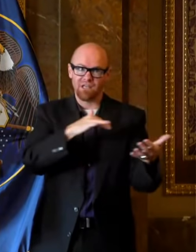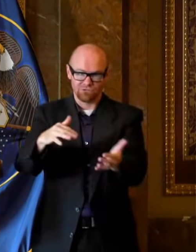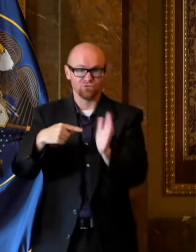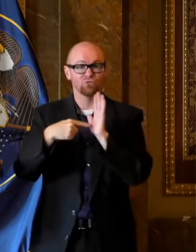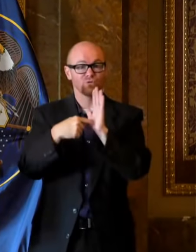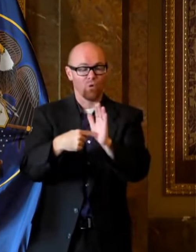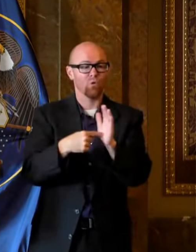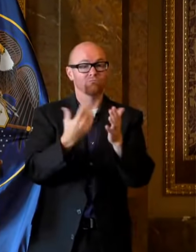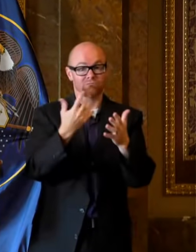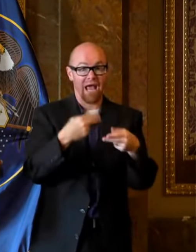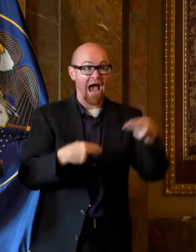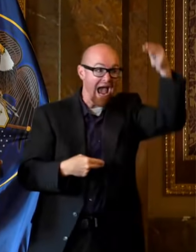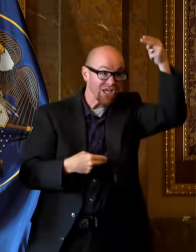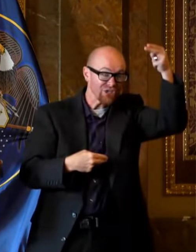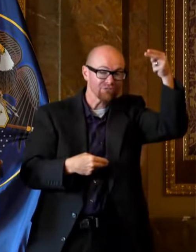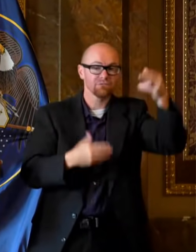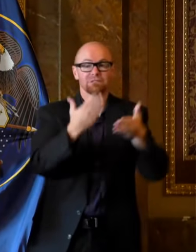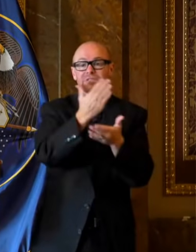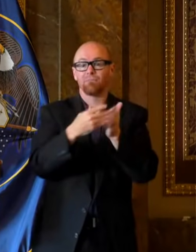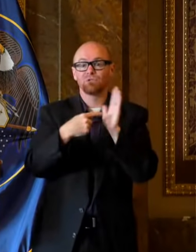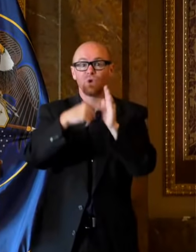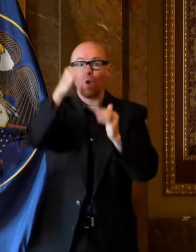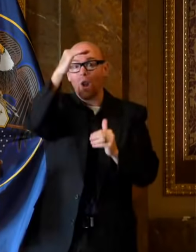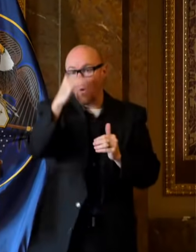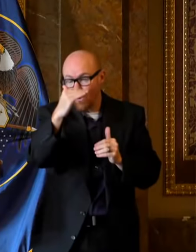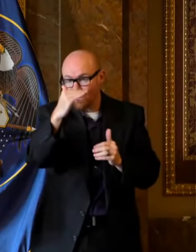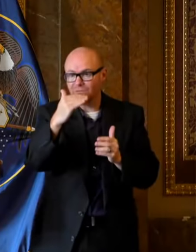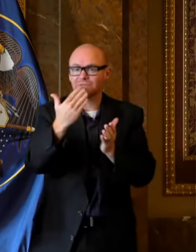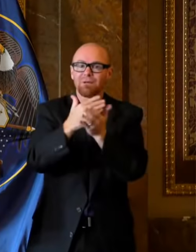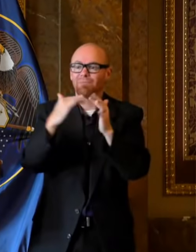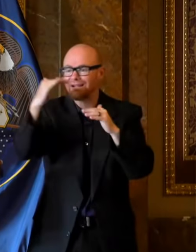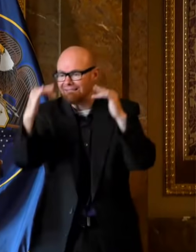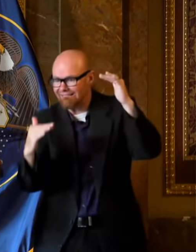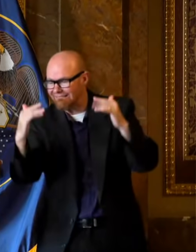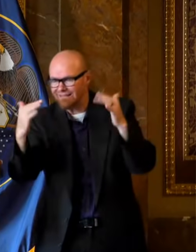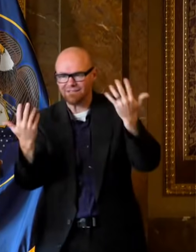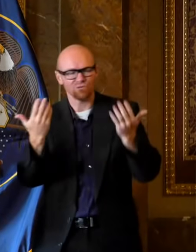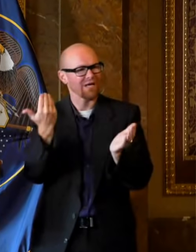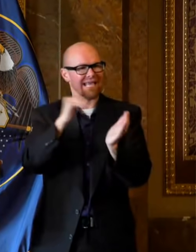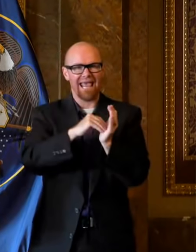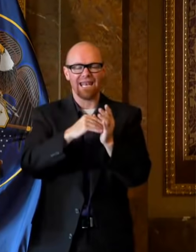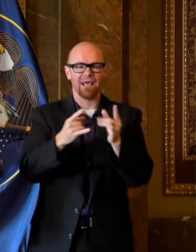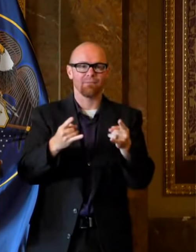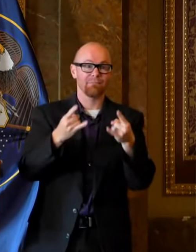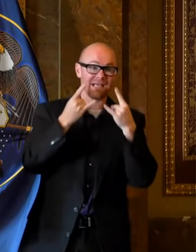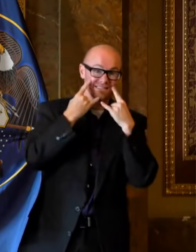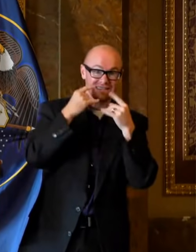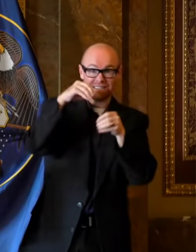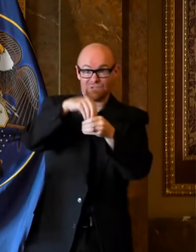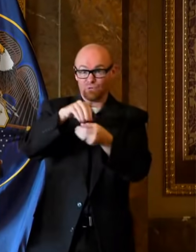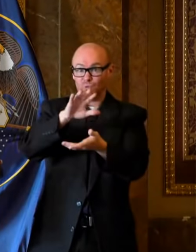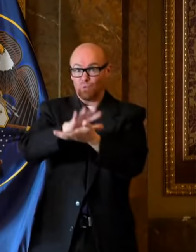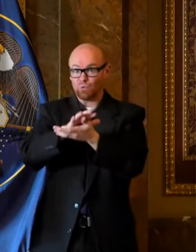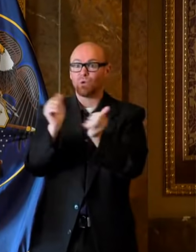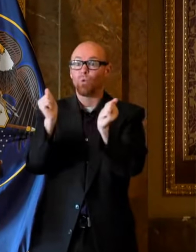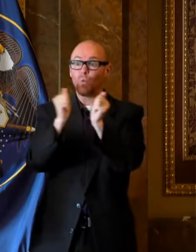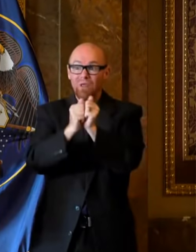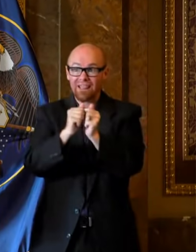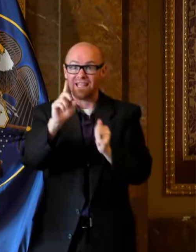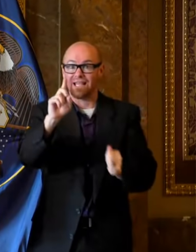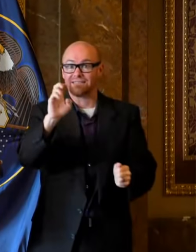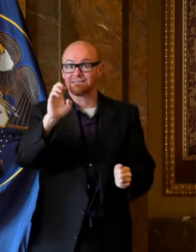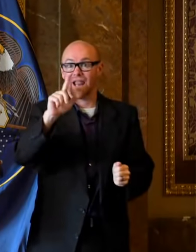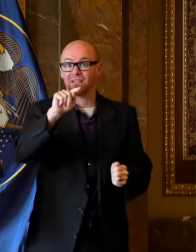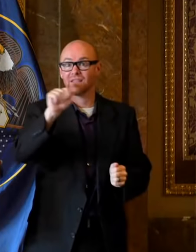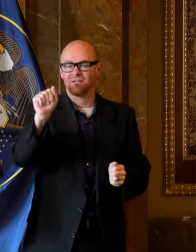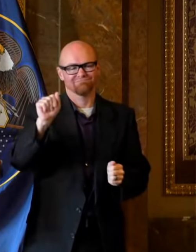a little higher. Some of them show negligible impact. Very little studies done on masking in schools with the Delta variant. But we know